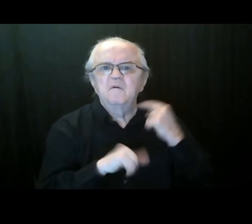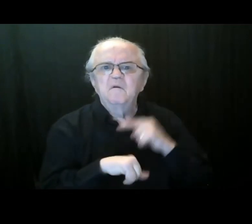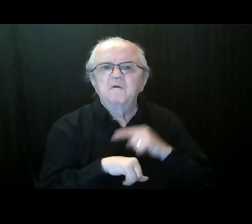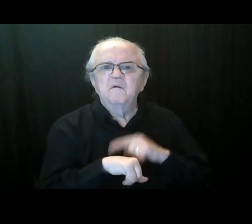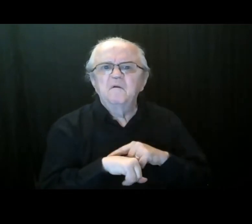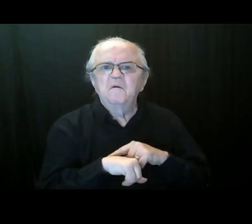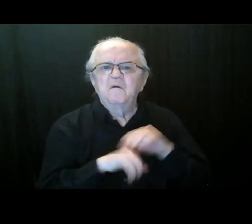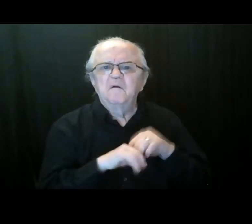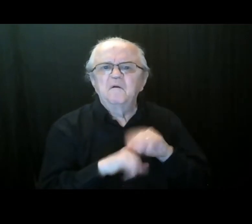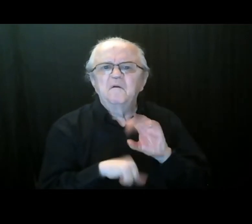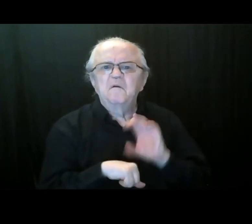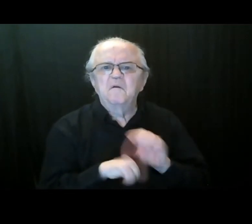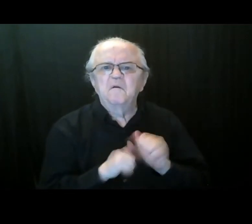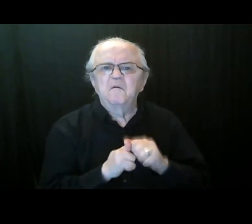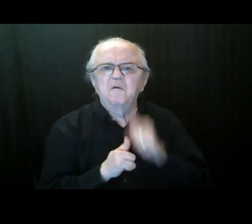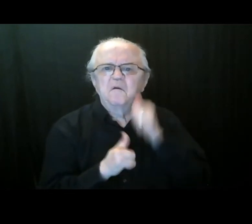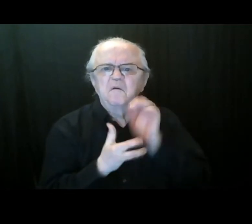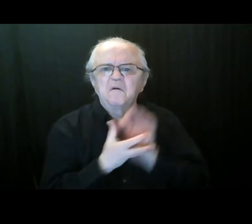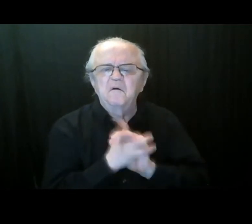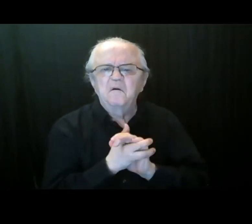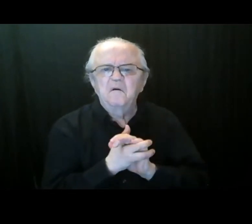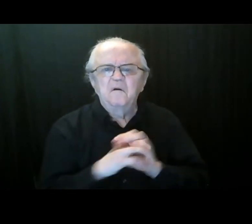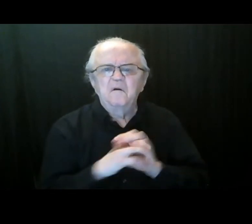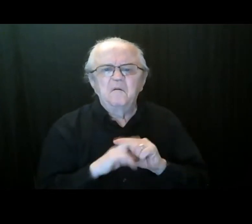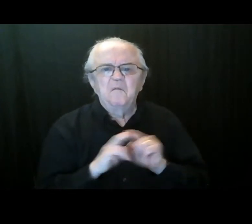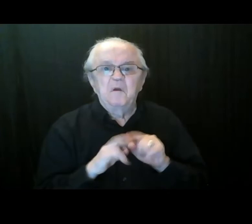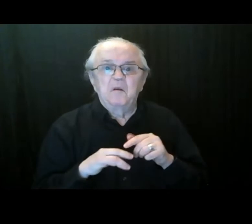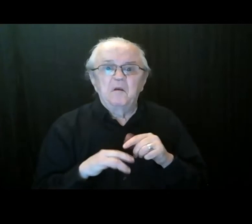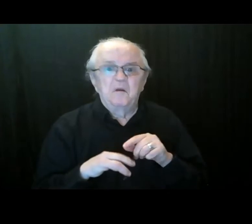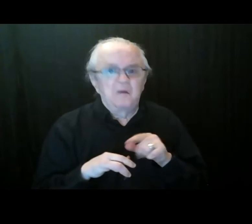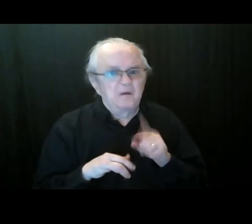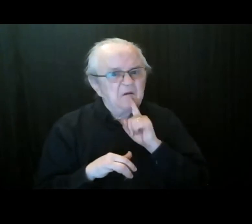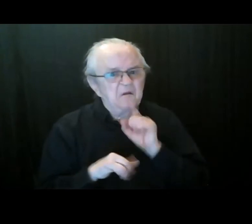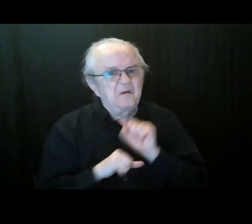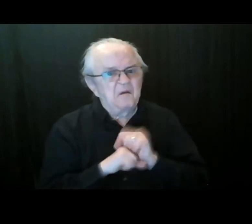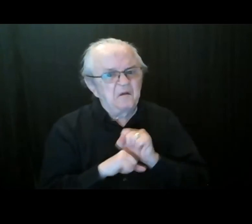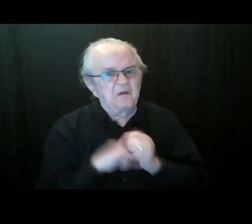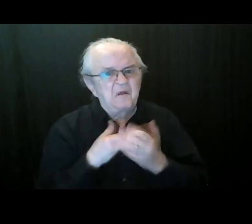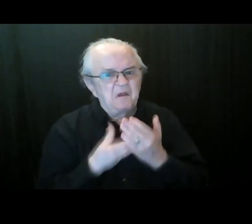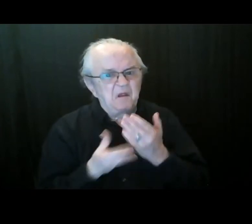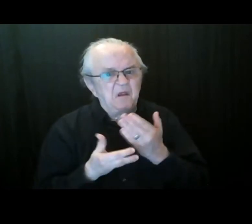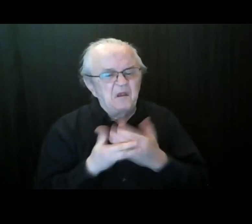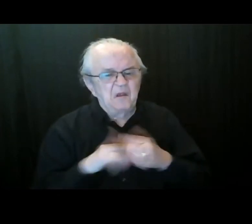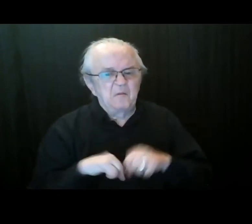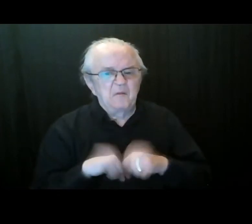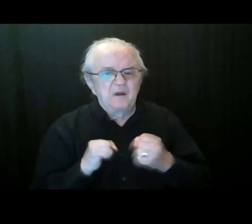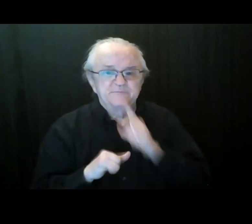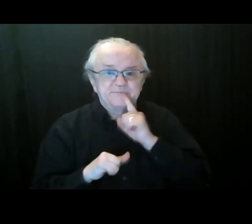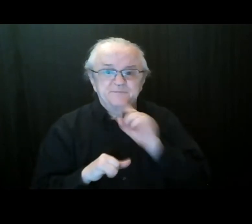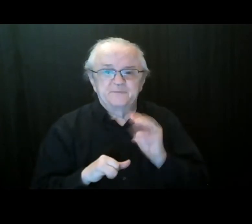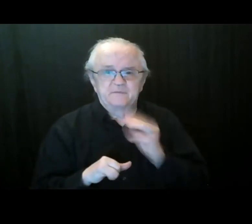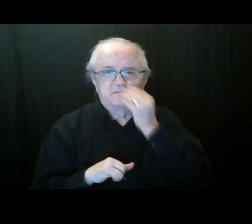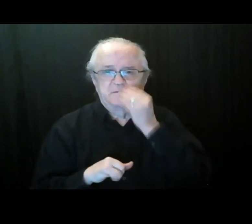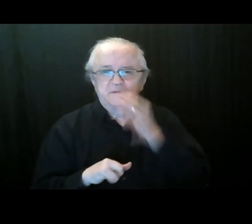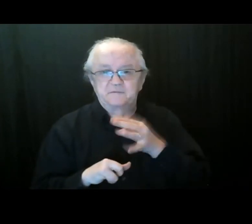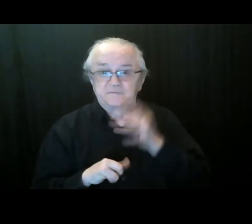the church. He and Laura were in the church together, but, well, the hand was broken. But honestly, he didn't care about that right now.